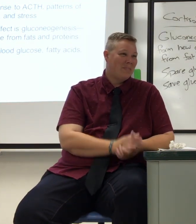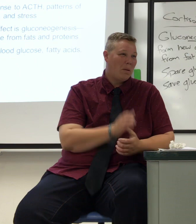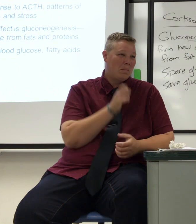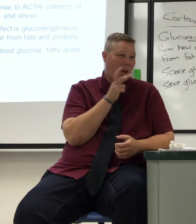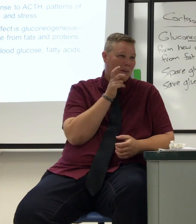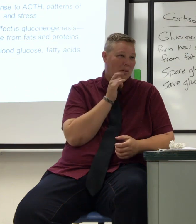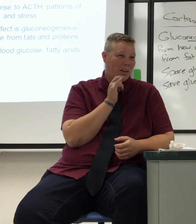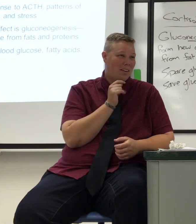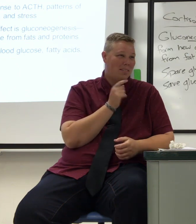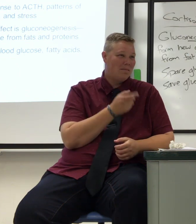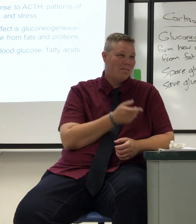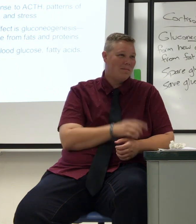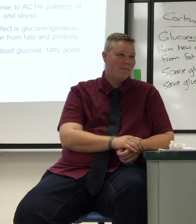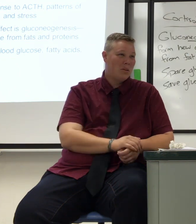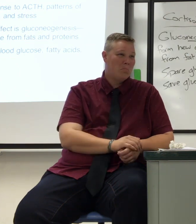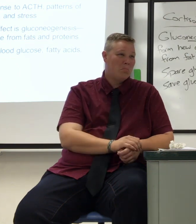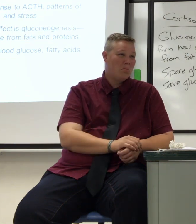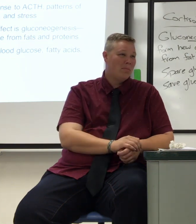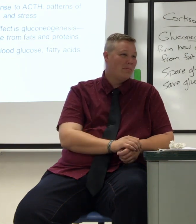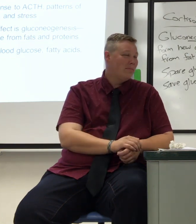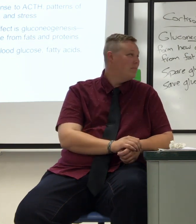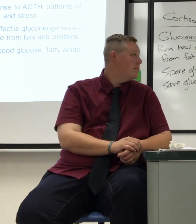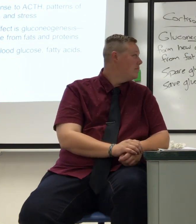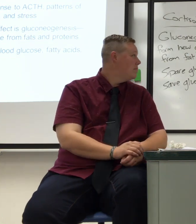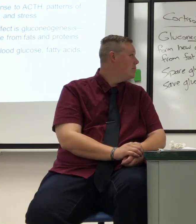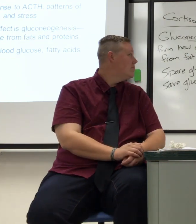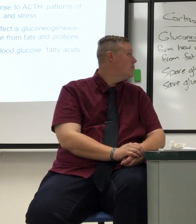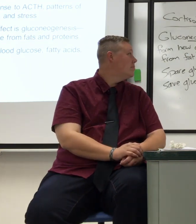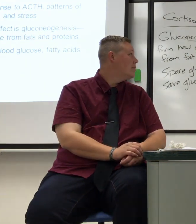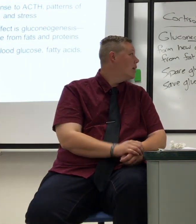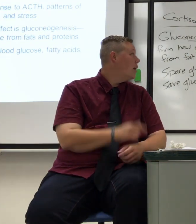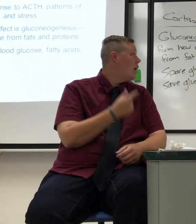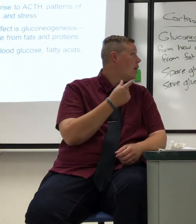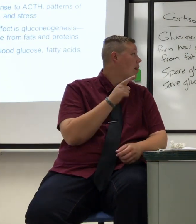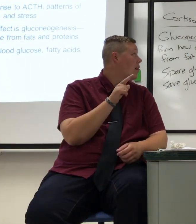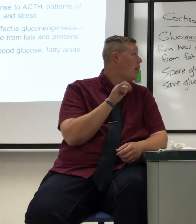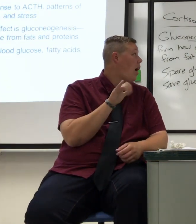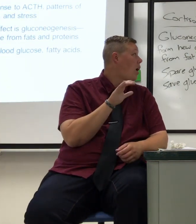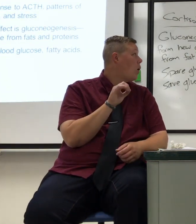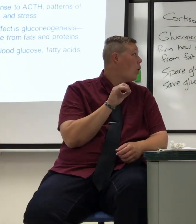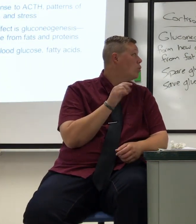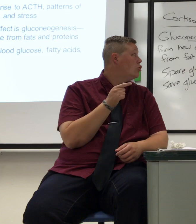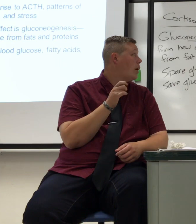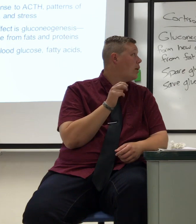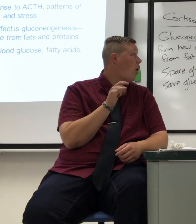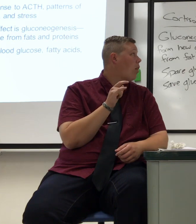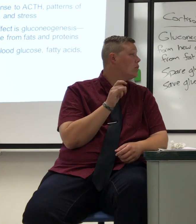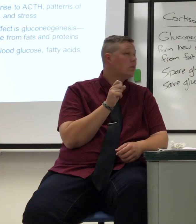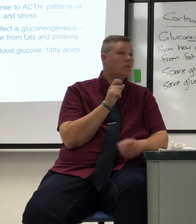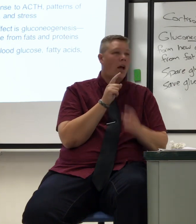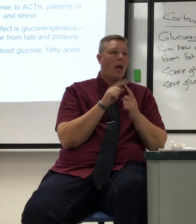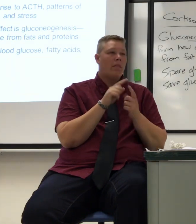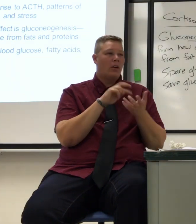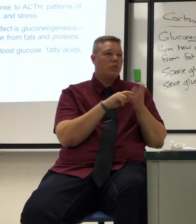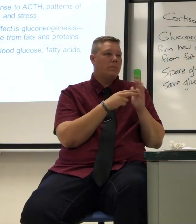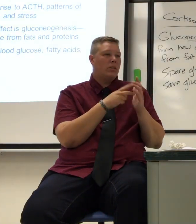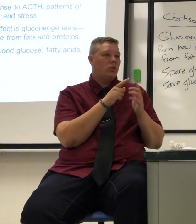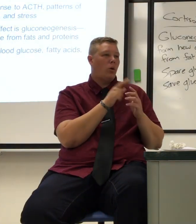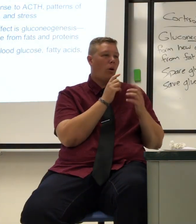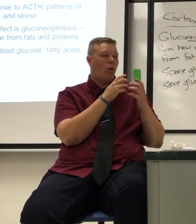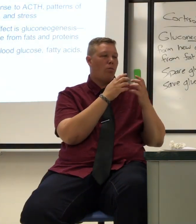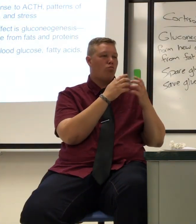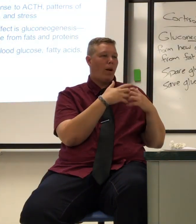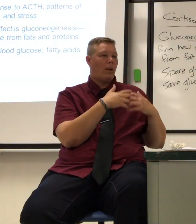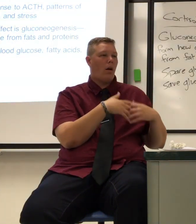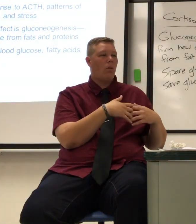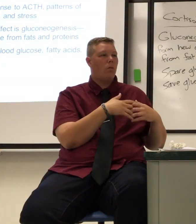All right, so compare that to glycogenolysis. Well, here you just break down glycogen to increase the glucose. You're just